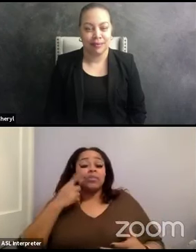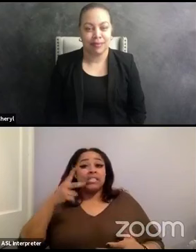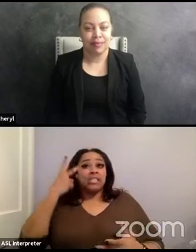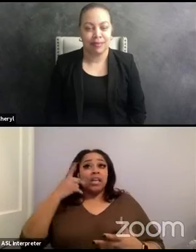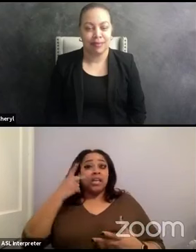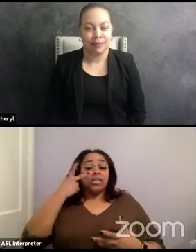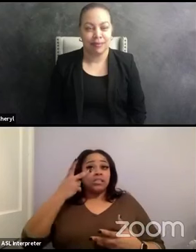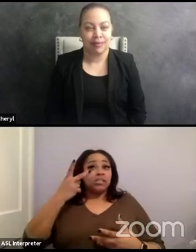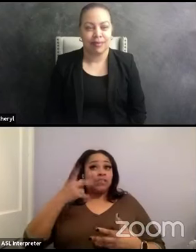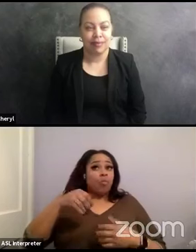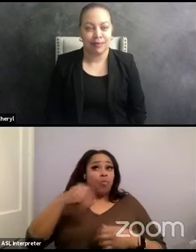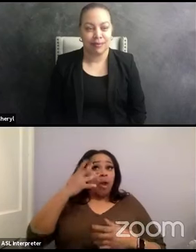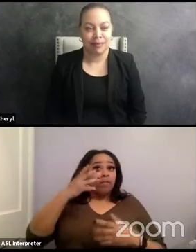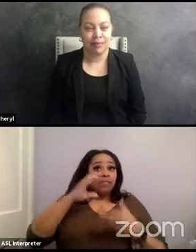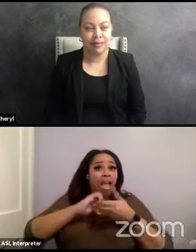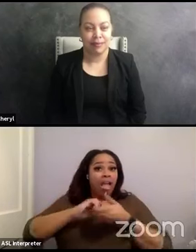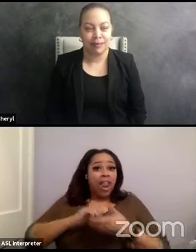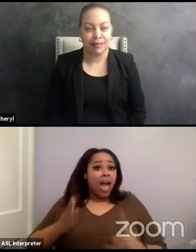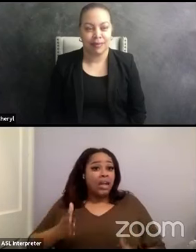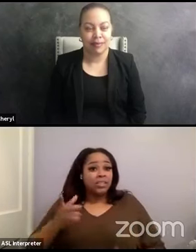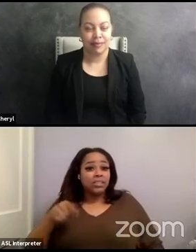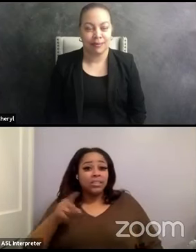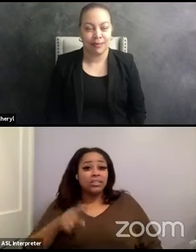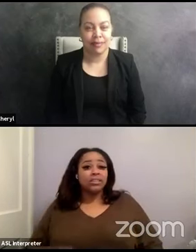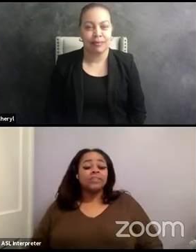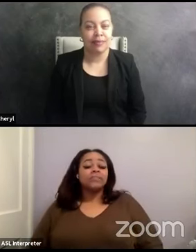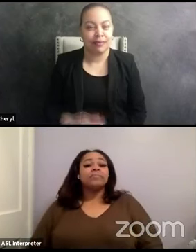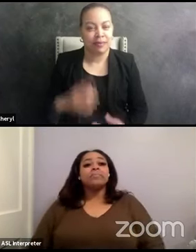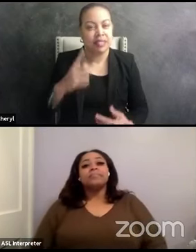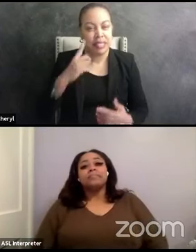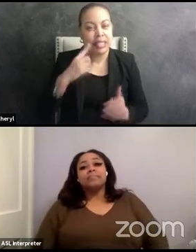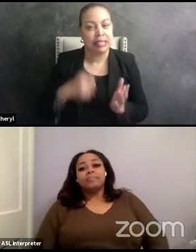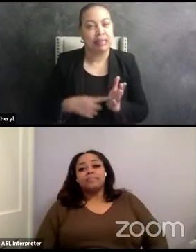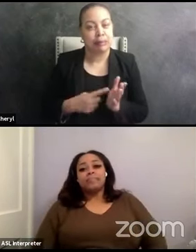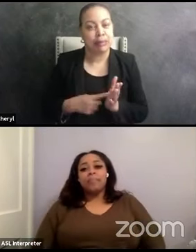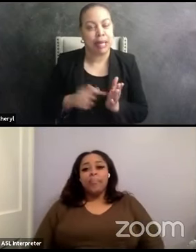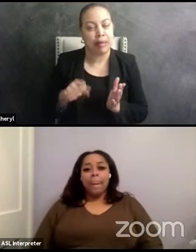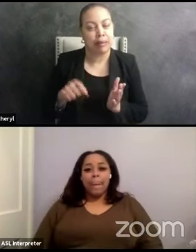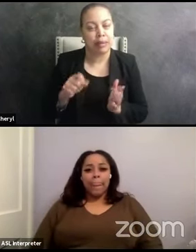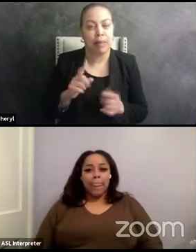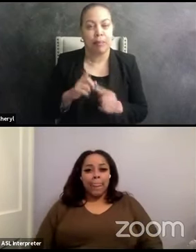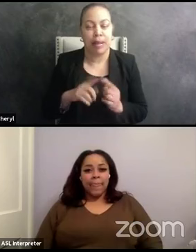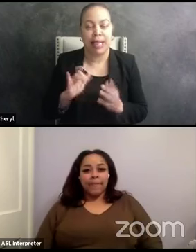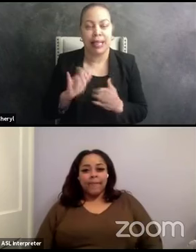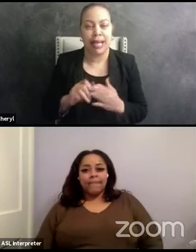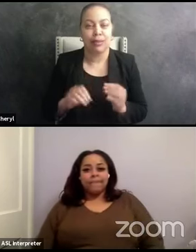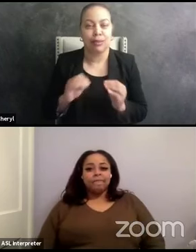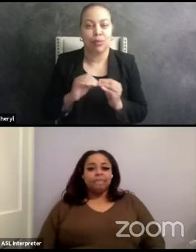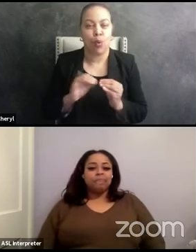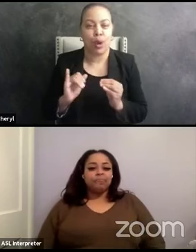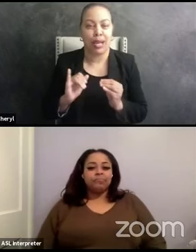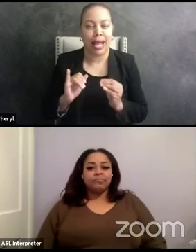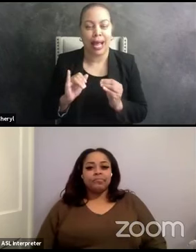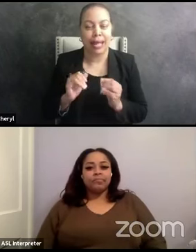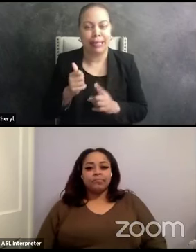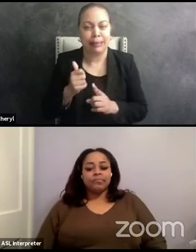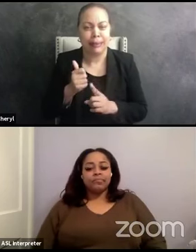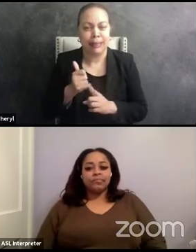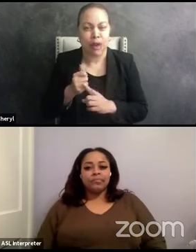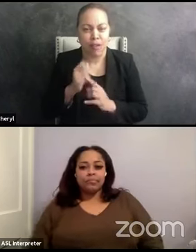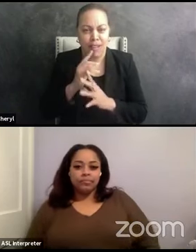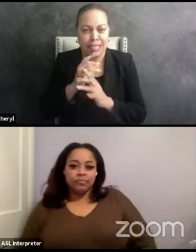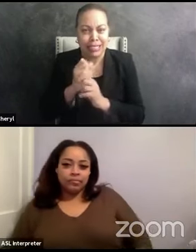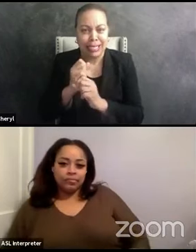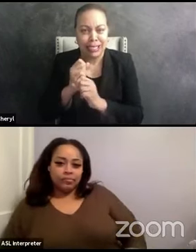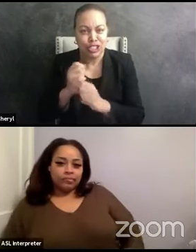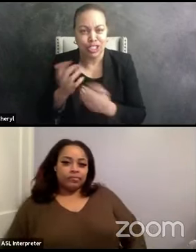allies? I think some of the times, but I think that is actually more of like a self fascination, right? Because